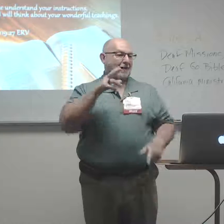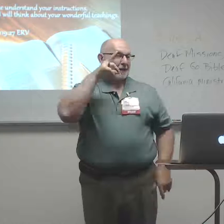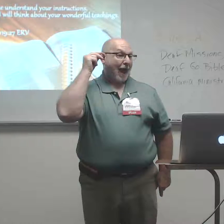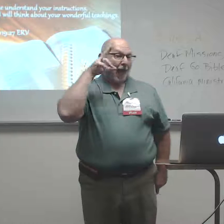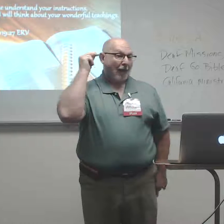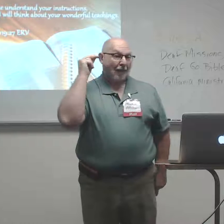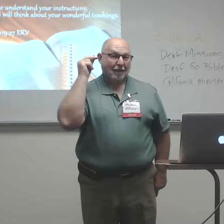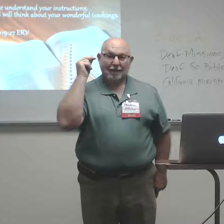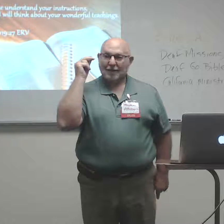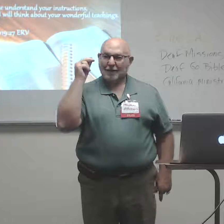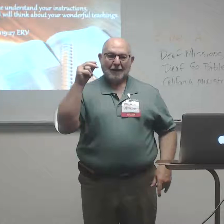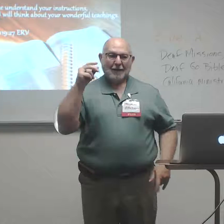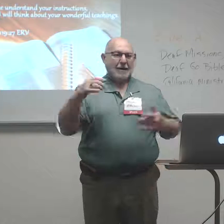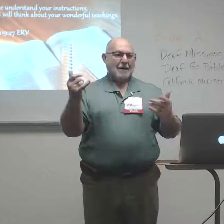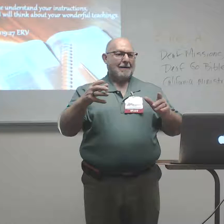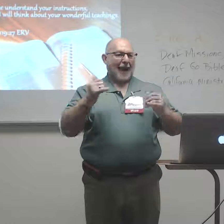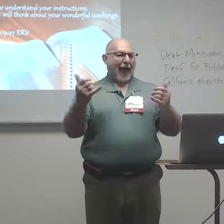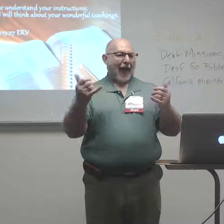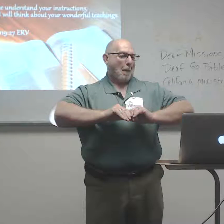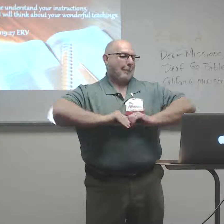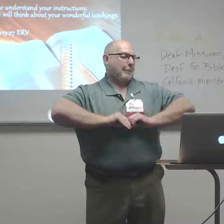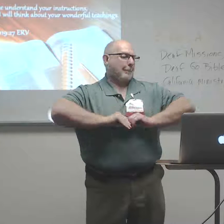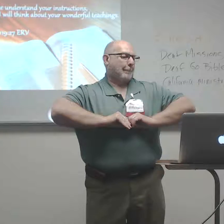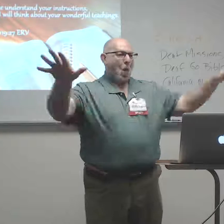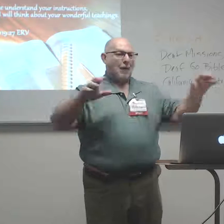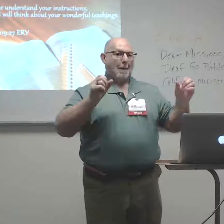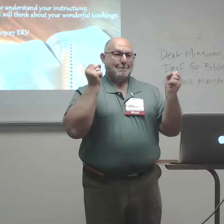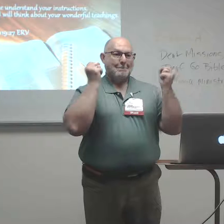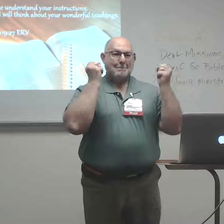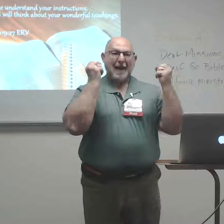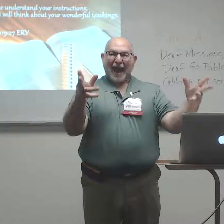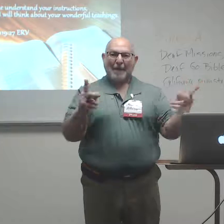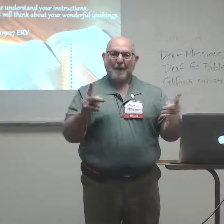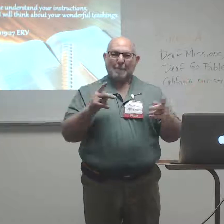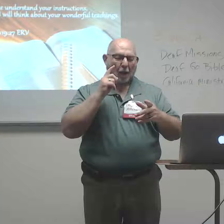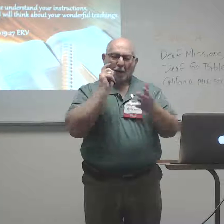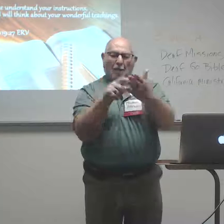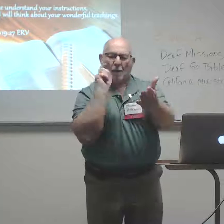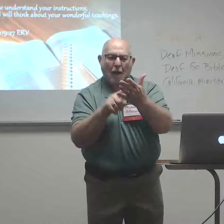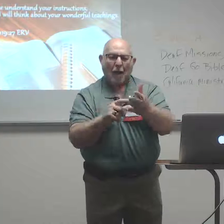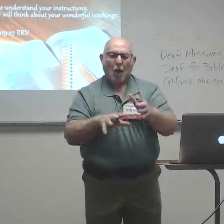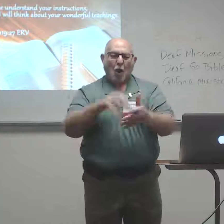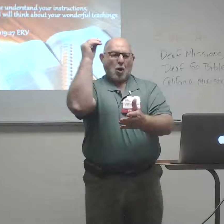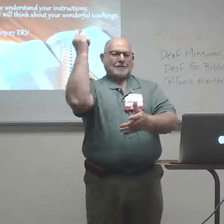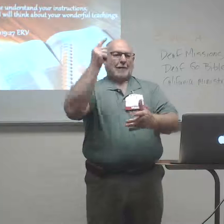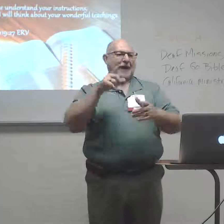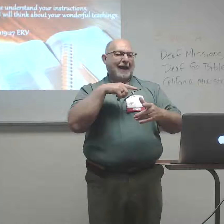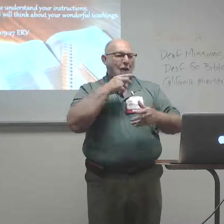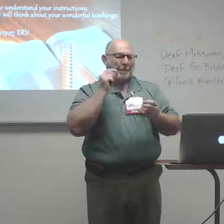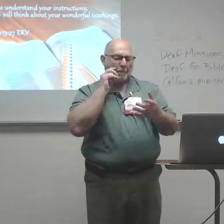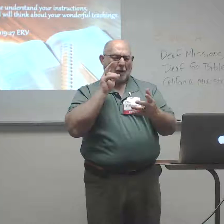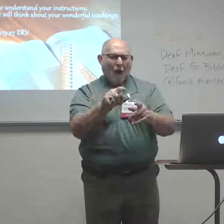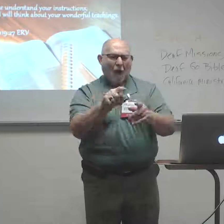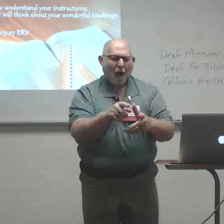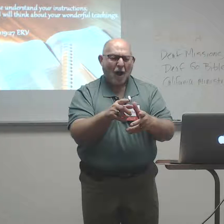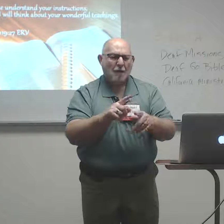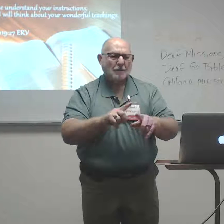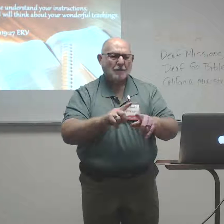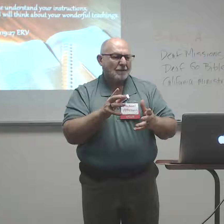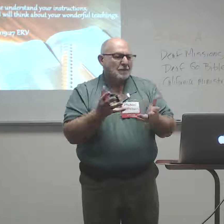need, helping with money, with hearing. Now think about now Marco. And now people are starting to realize they're